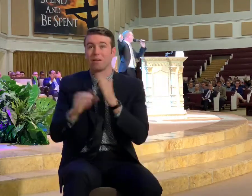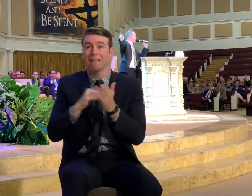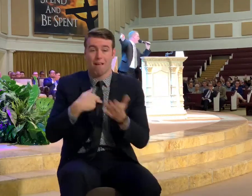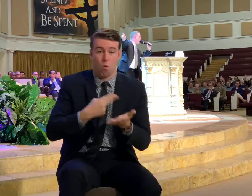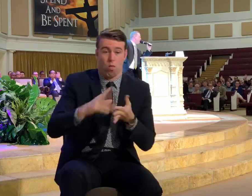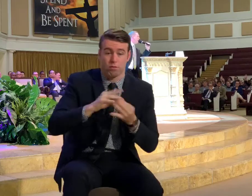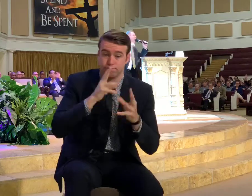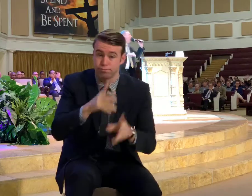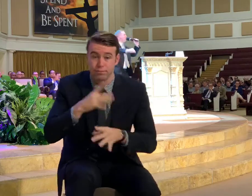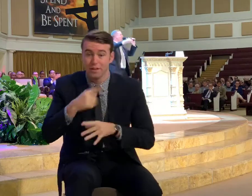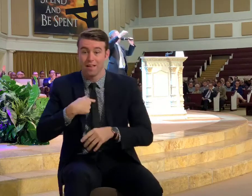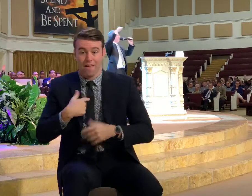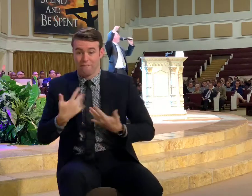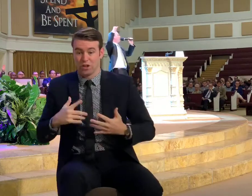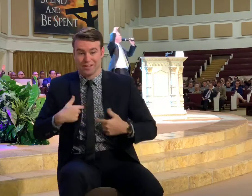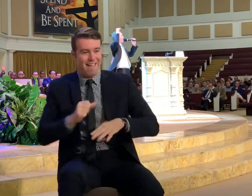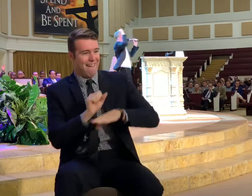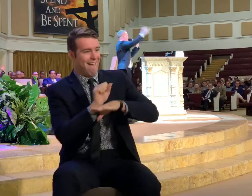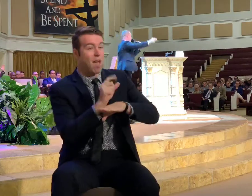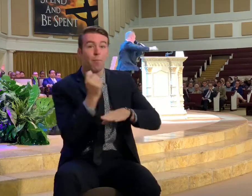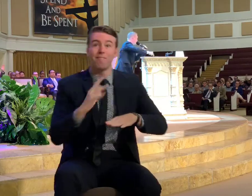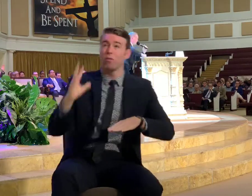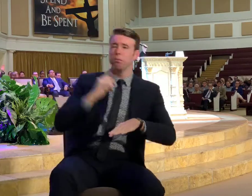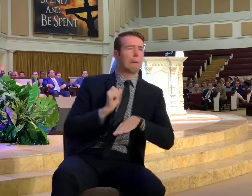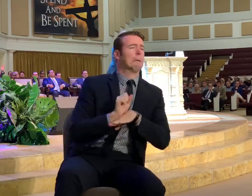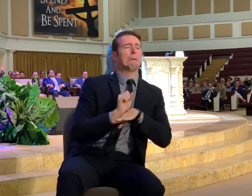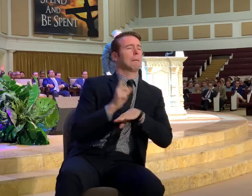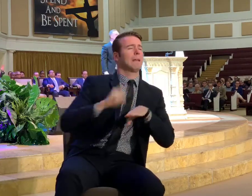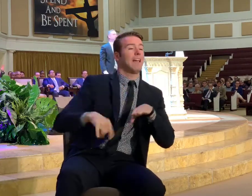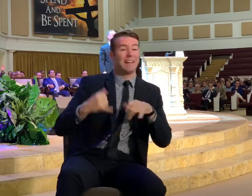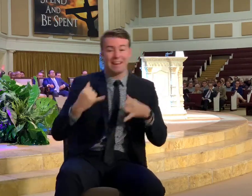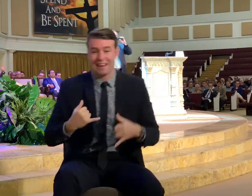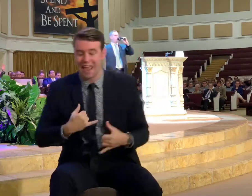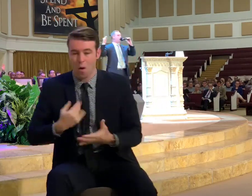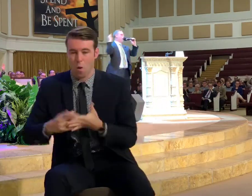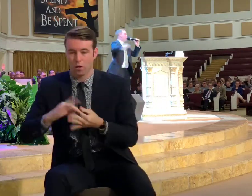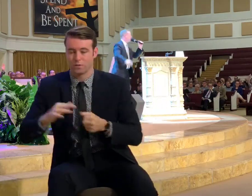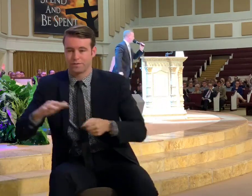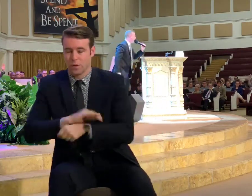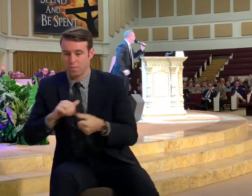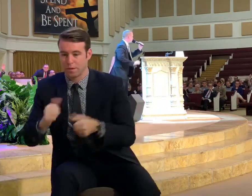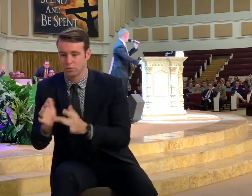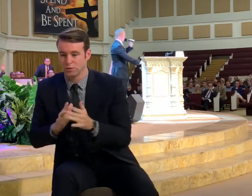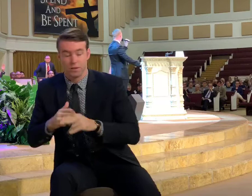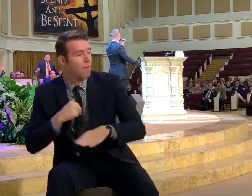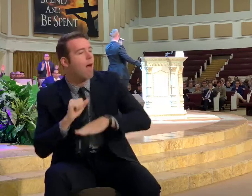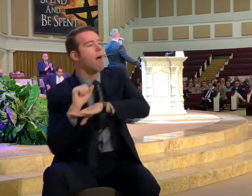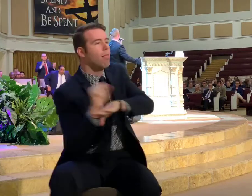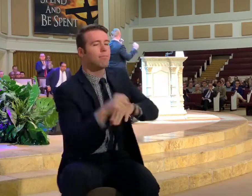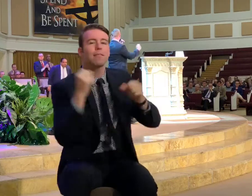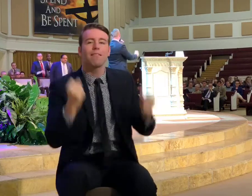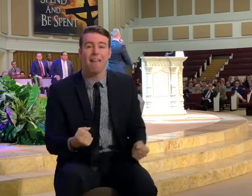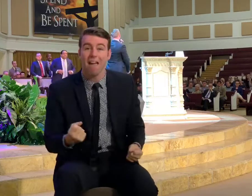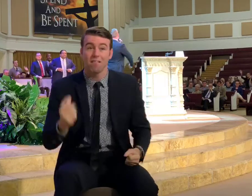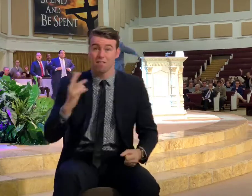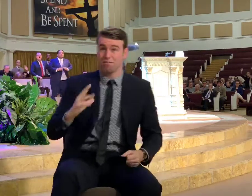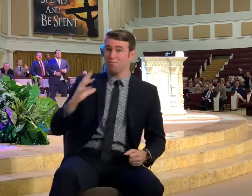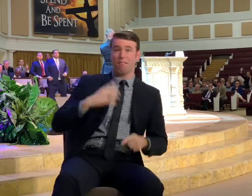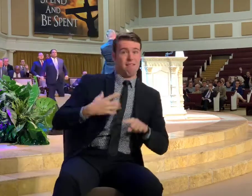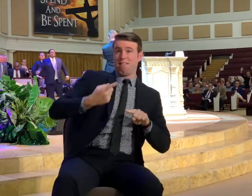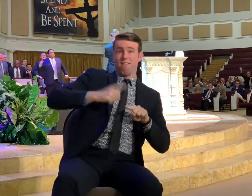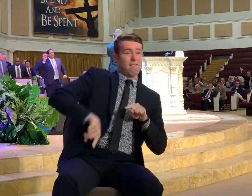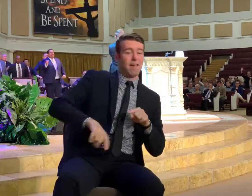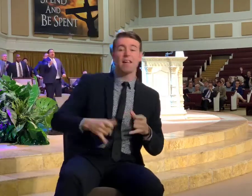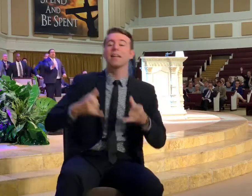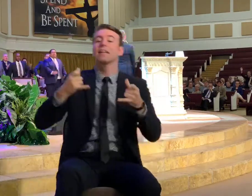able to overcome, I'm now able to overcome it. What I was not strong enough to fight against, now that